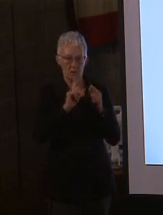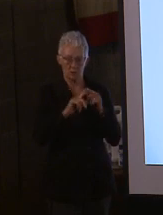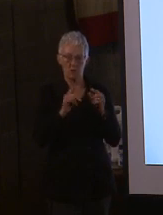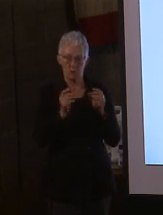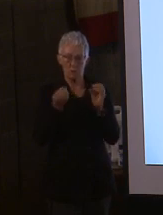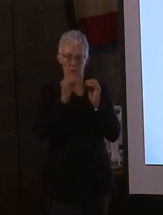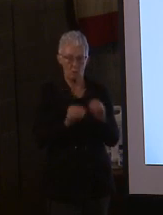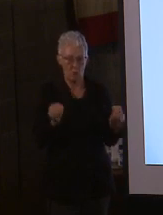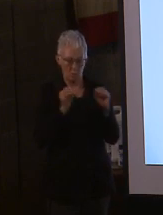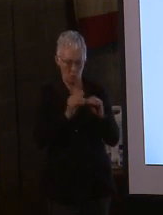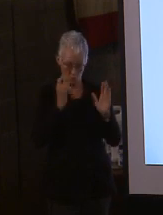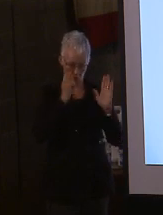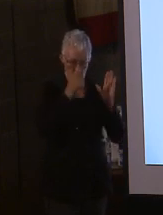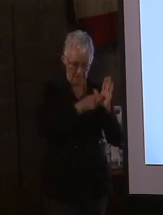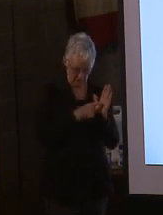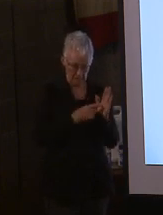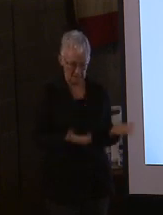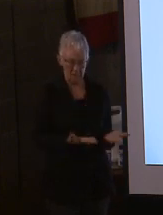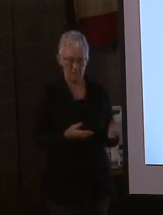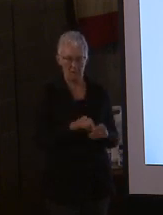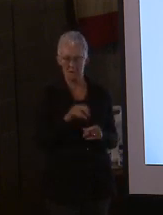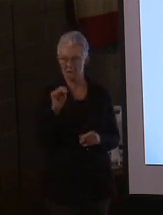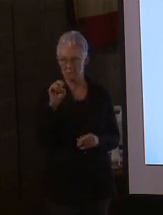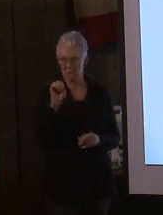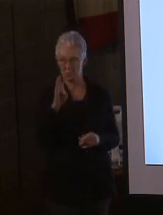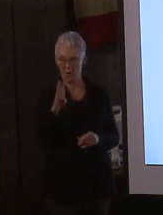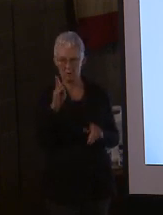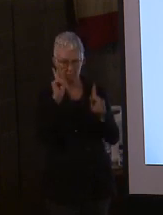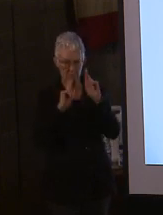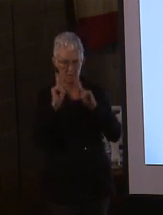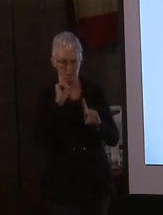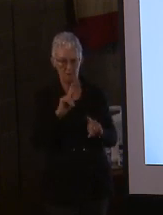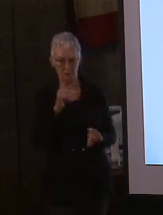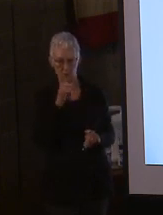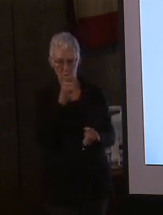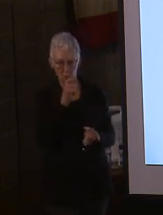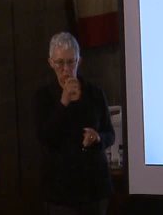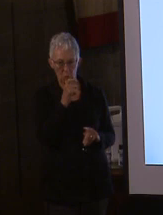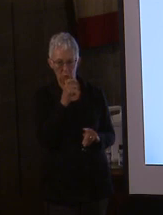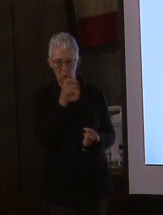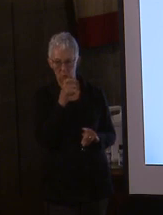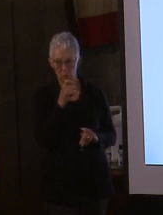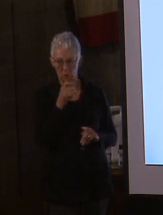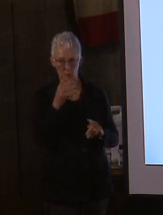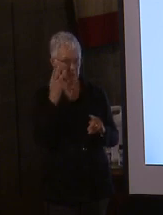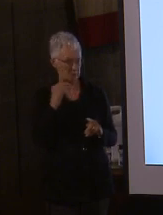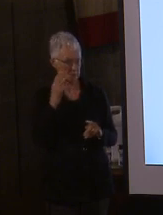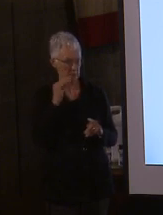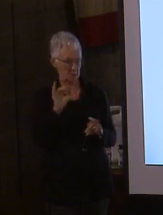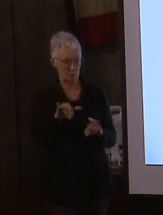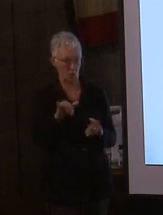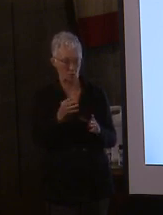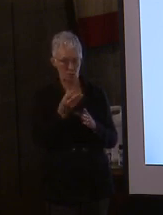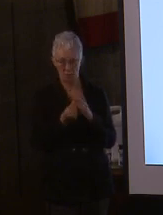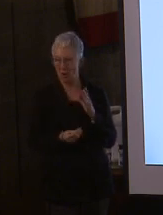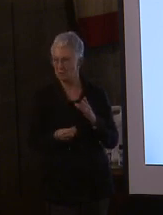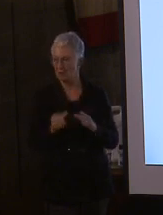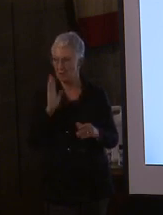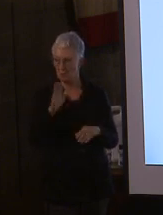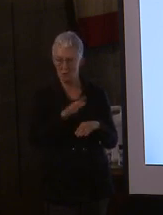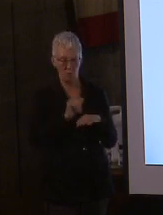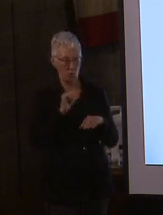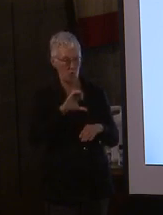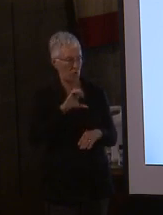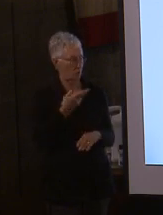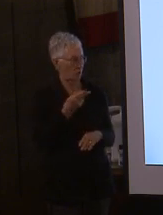in Nebraska. And then I'm going to call up Chloe Zabel and Jolie Vega, who will talk a little bit about